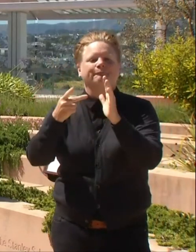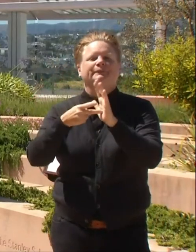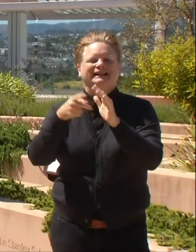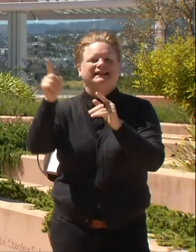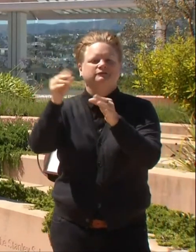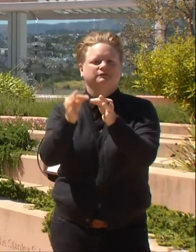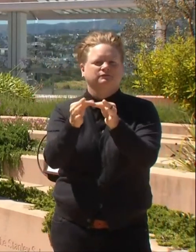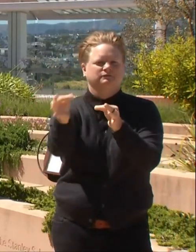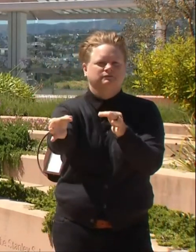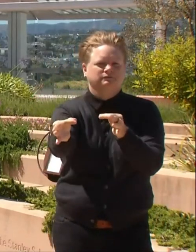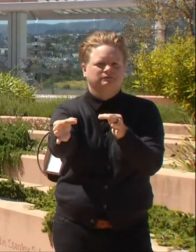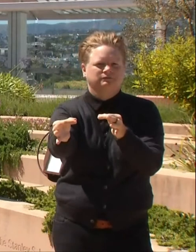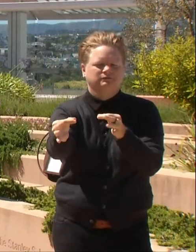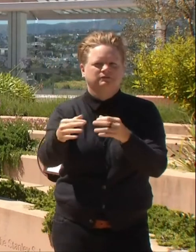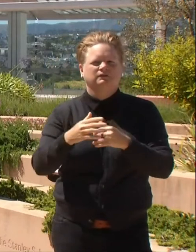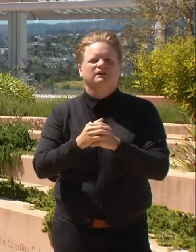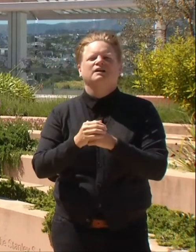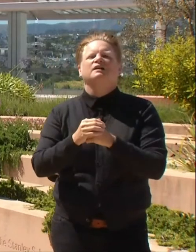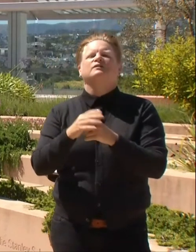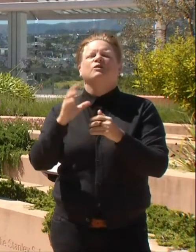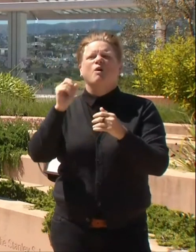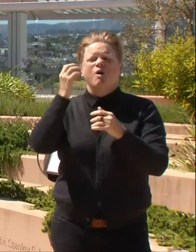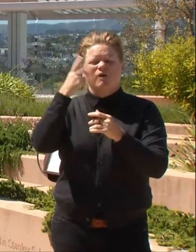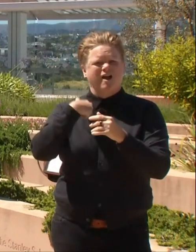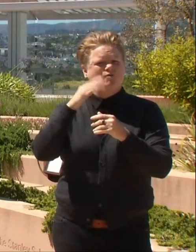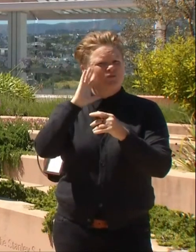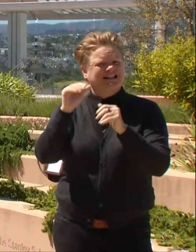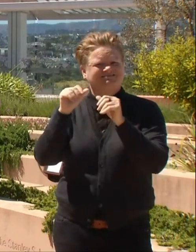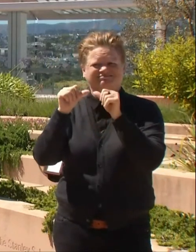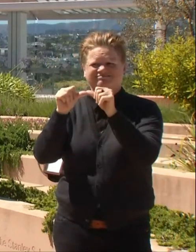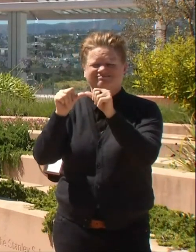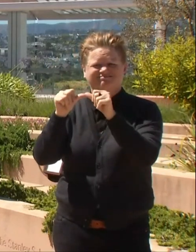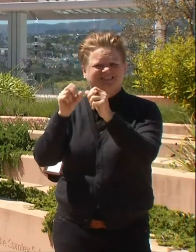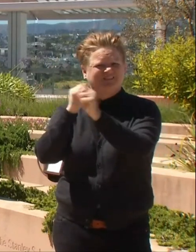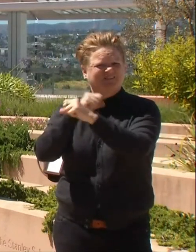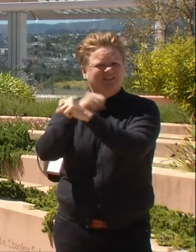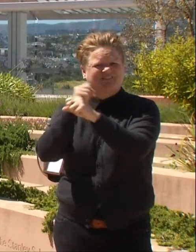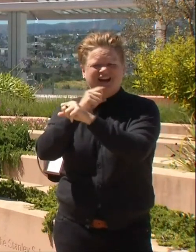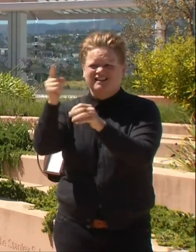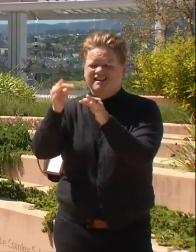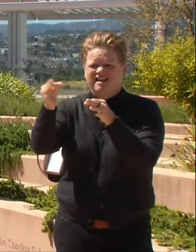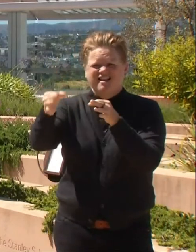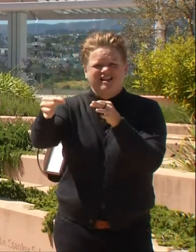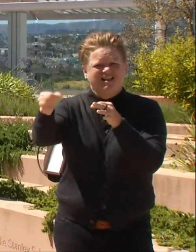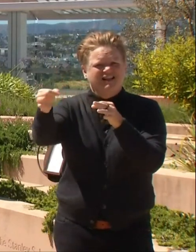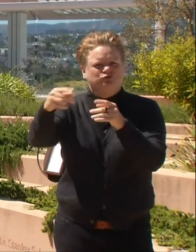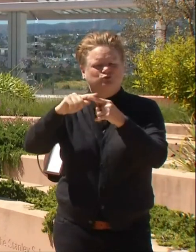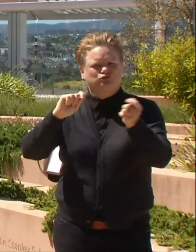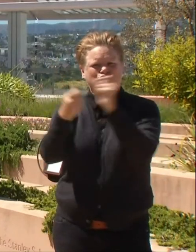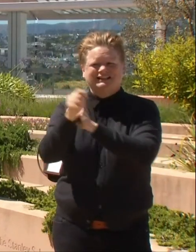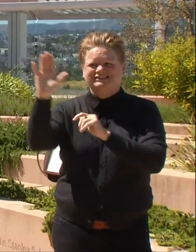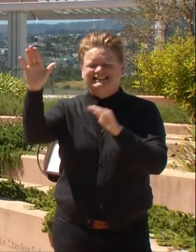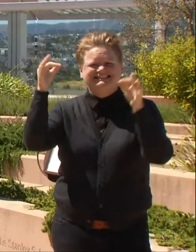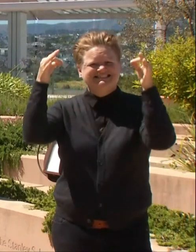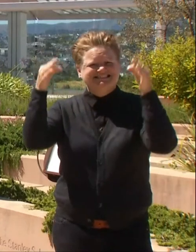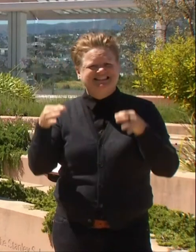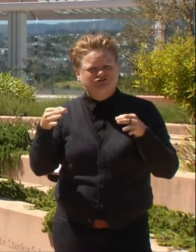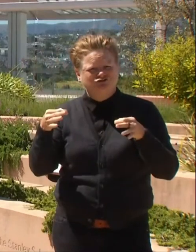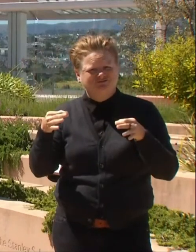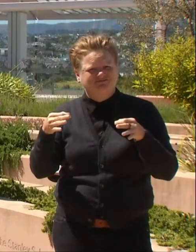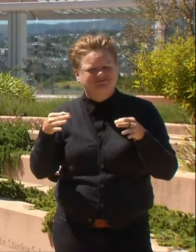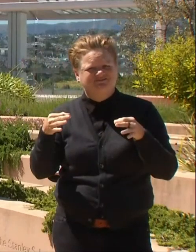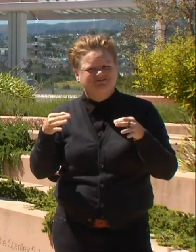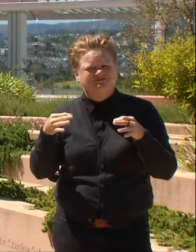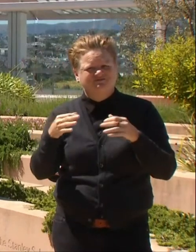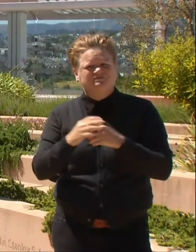foot forward and making our best case to reverse the lower court decision, which we find problematic and disturbing and out of touch with the overwhelming weight of federal law